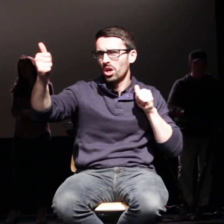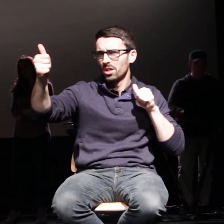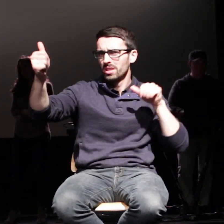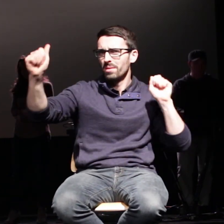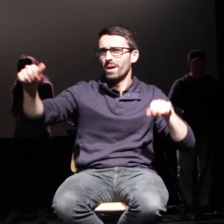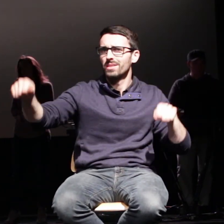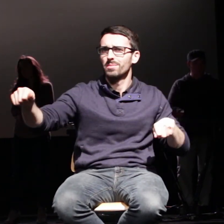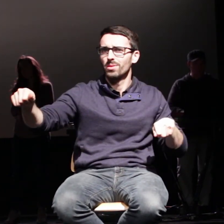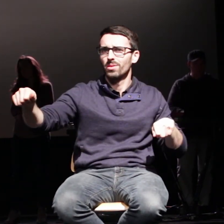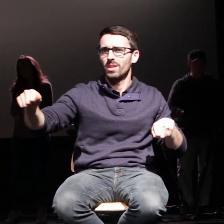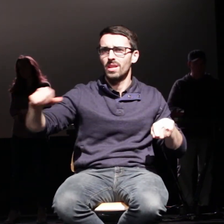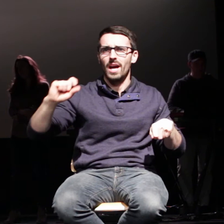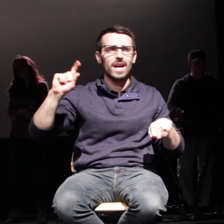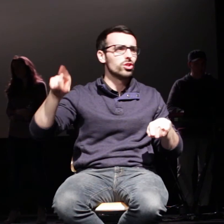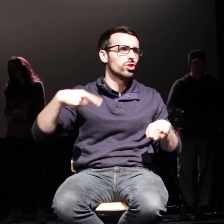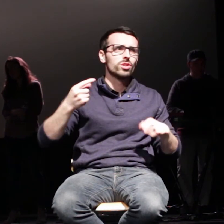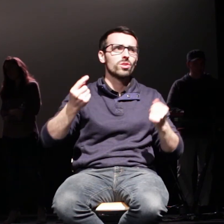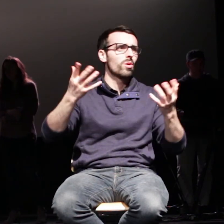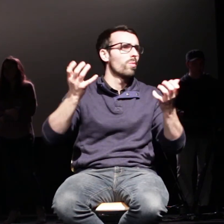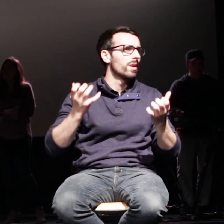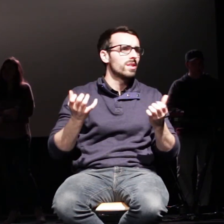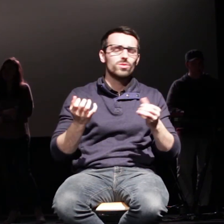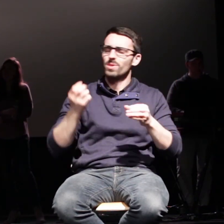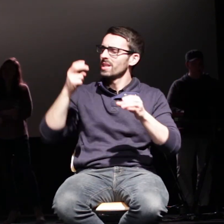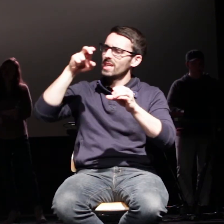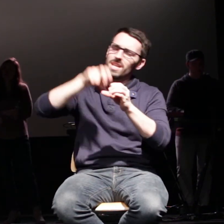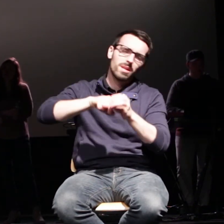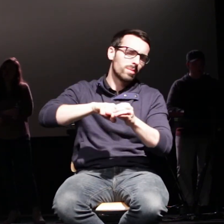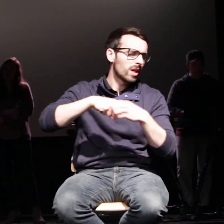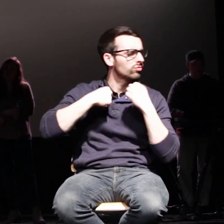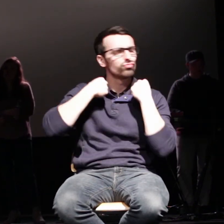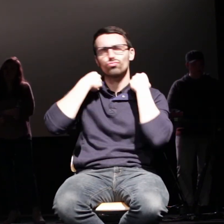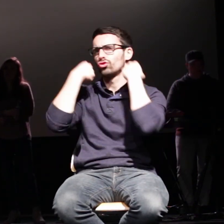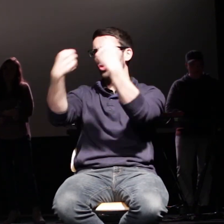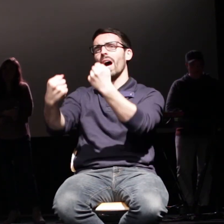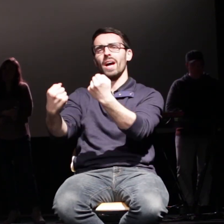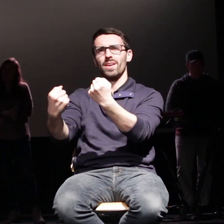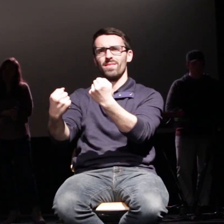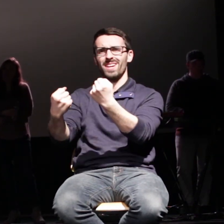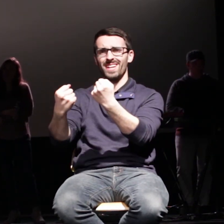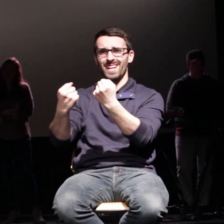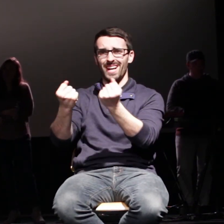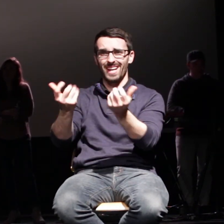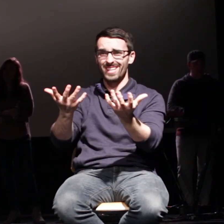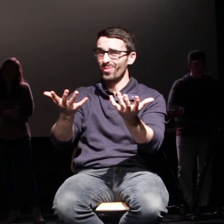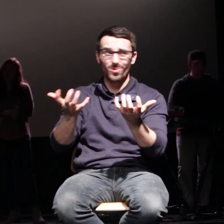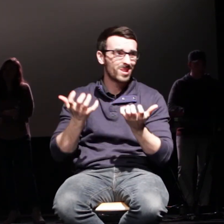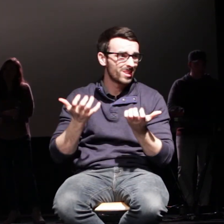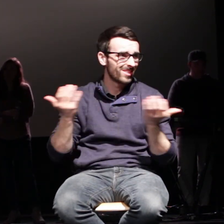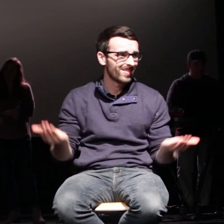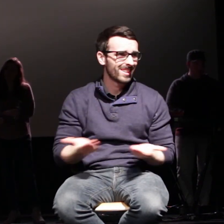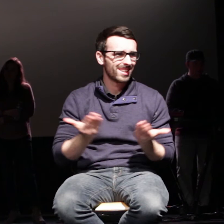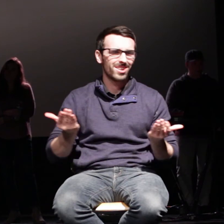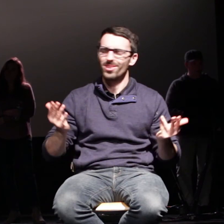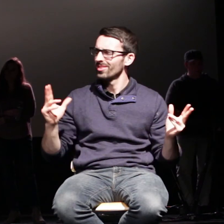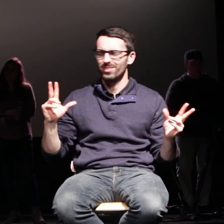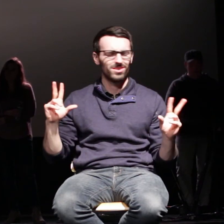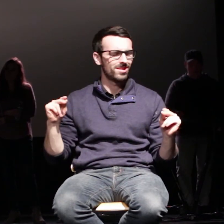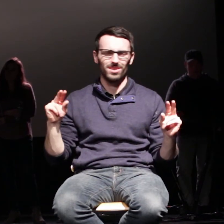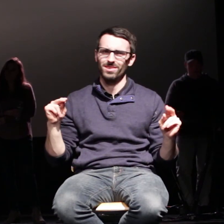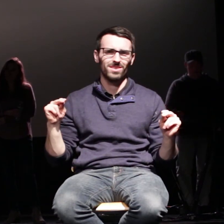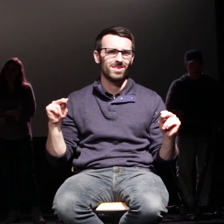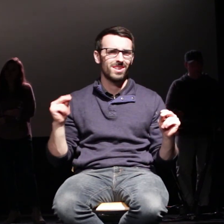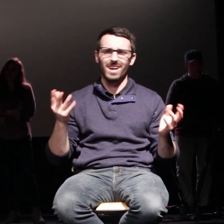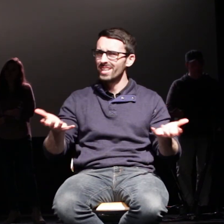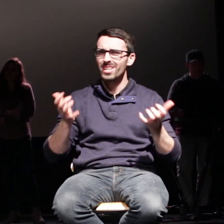just get in my car and just drive. That was my impulse. Because I didn't want to be here. I didn't want to walk